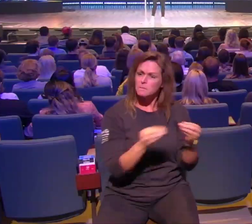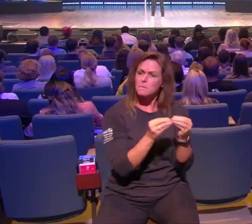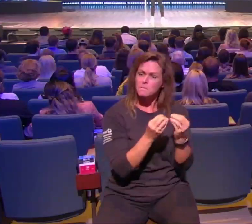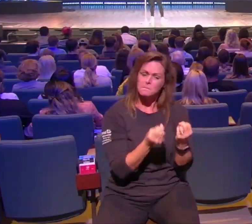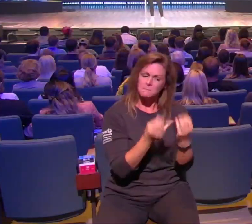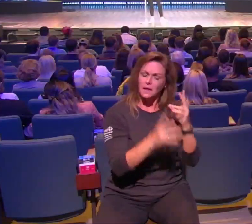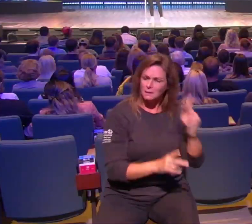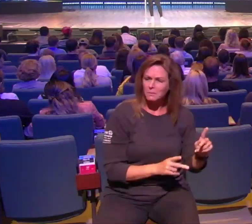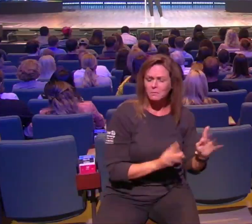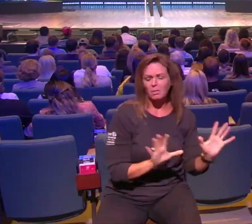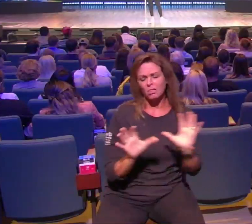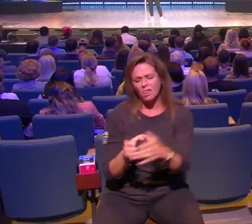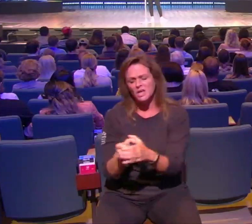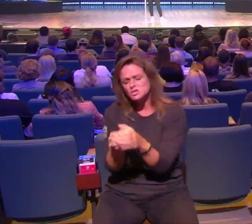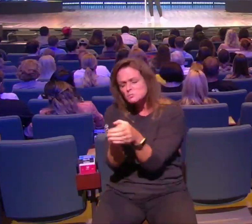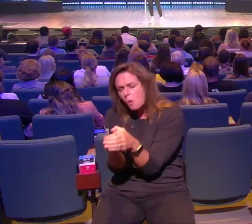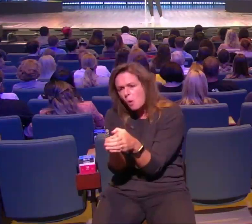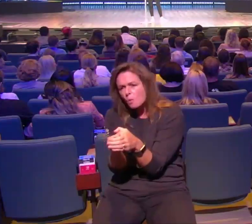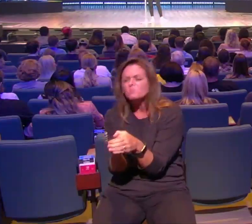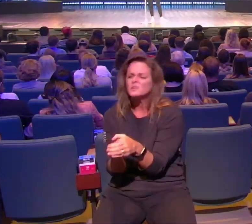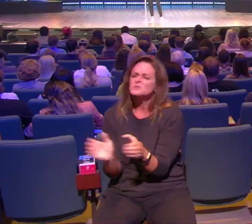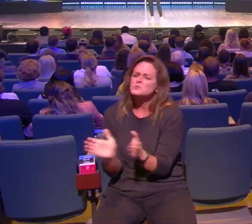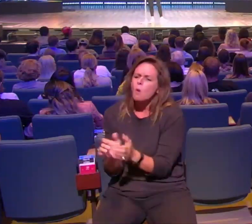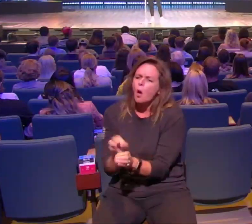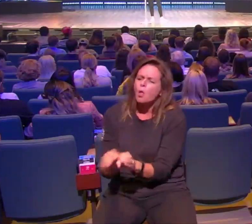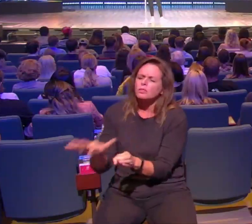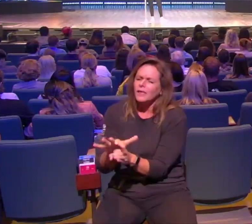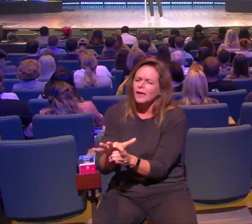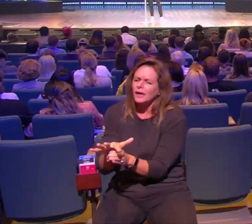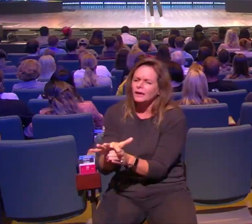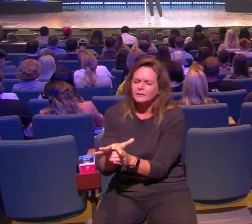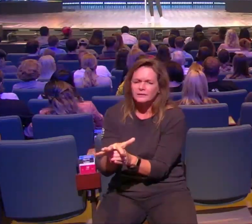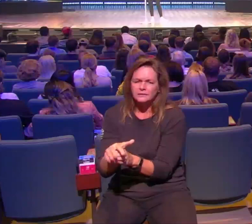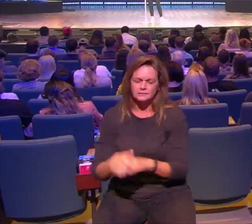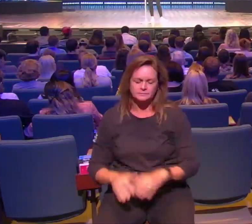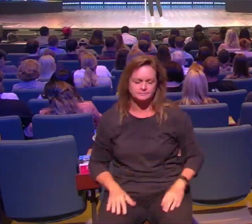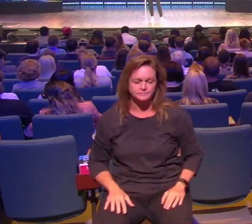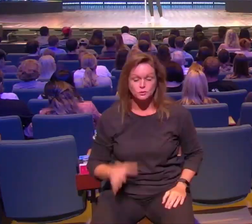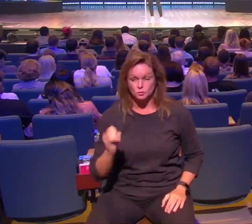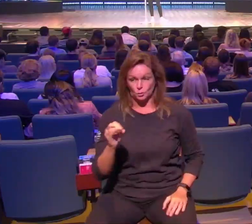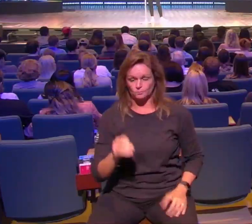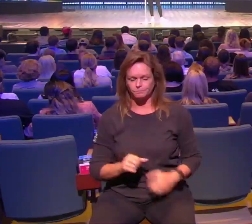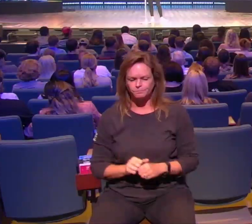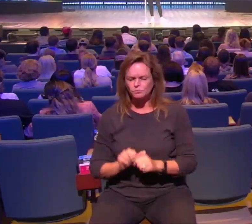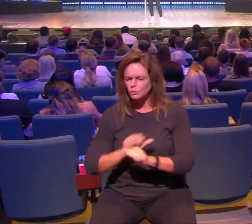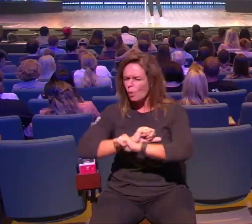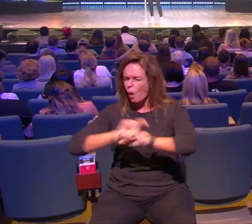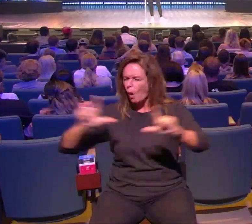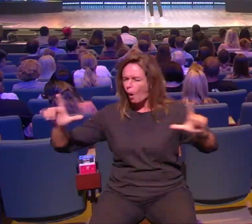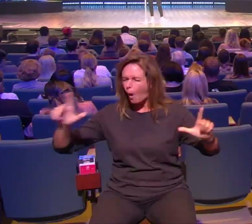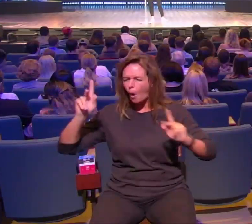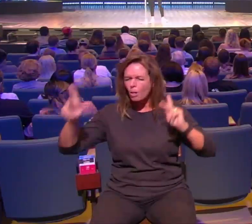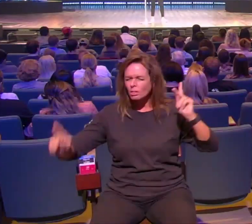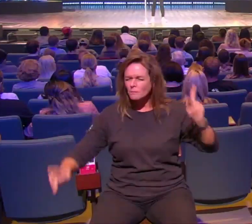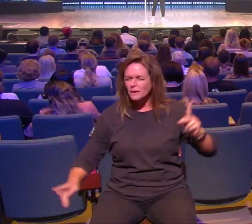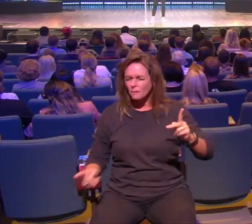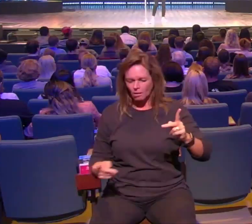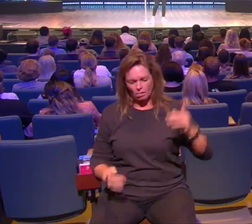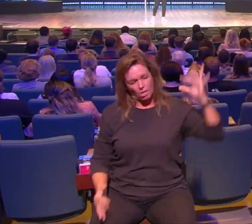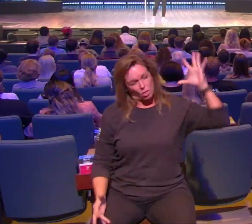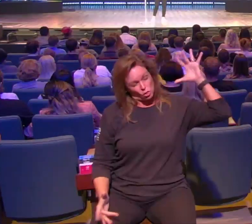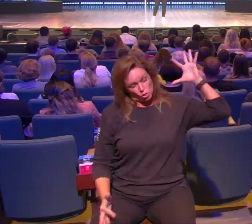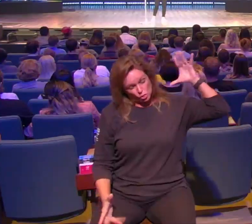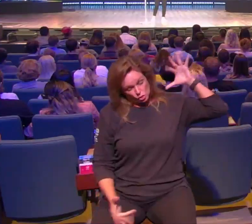this count was important. Every tribe, every clan, every man was counted. See, there were two